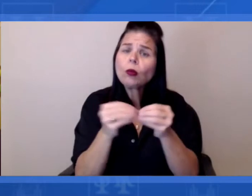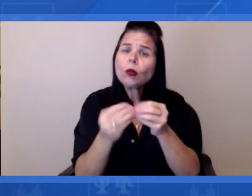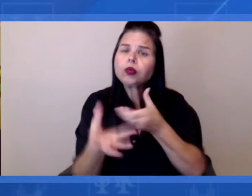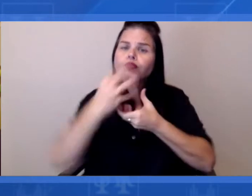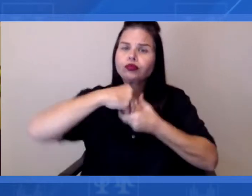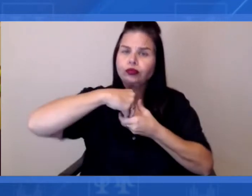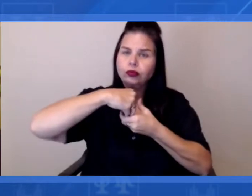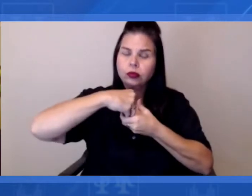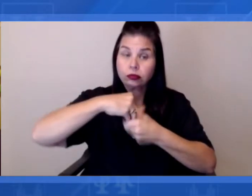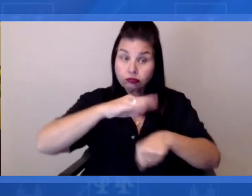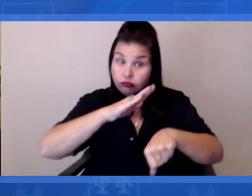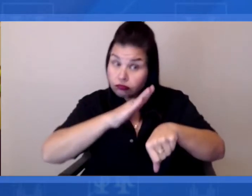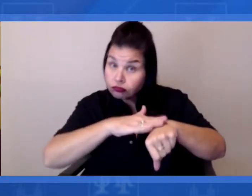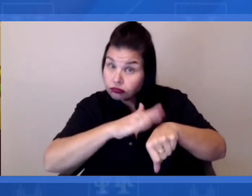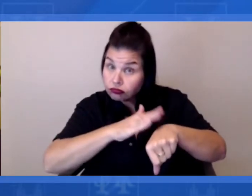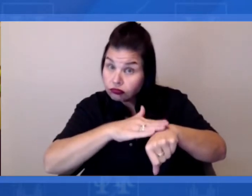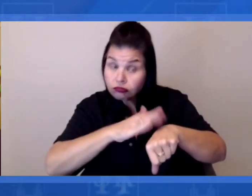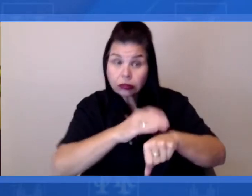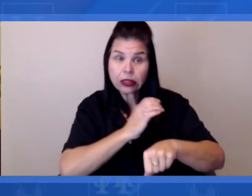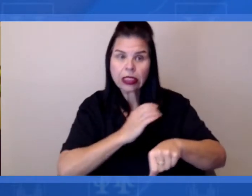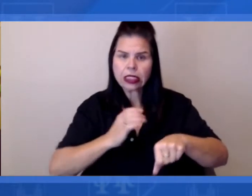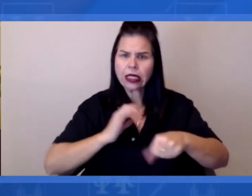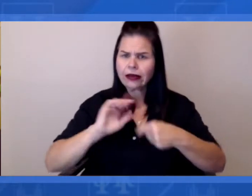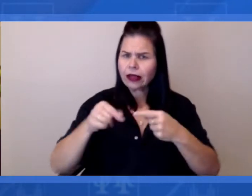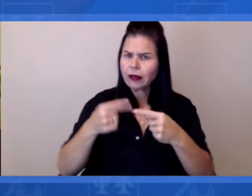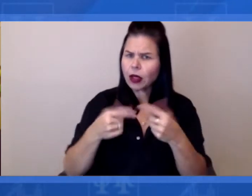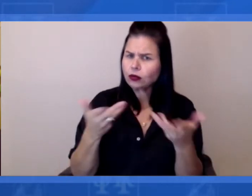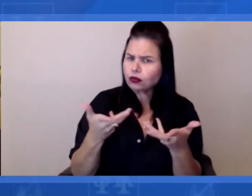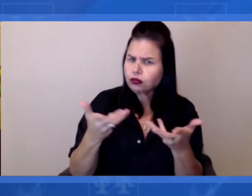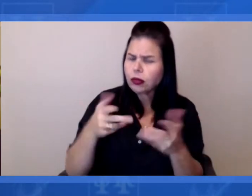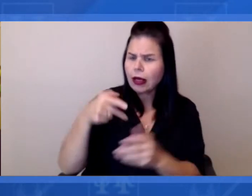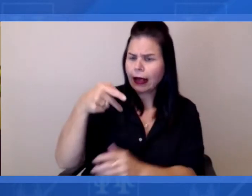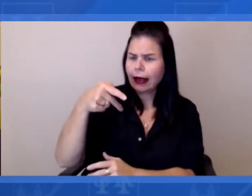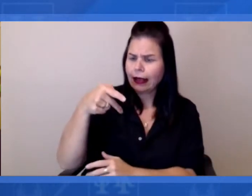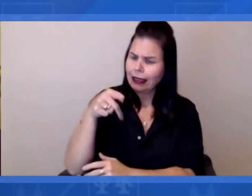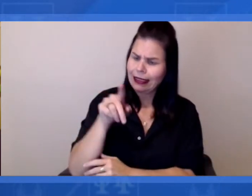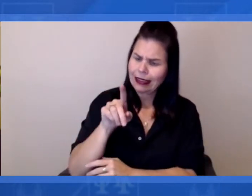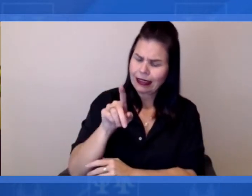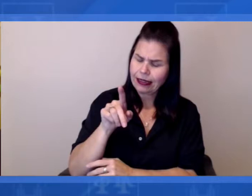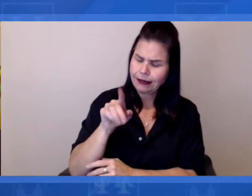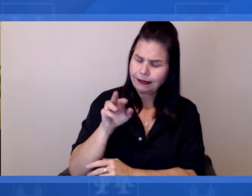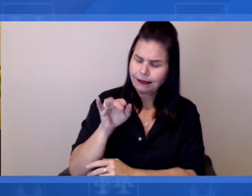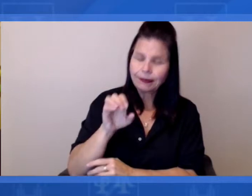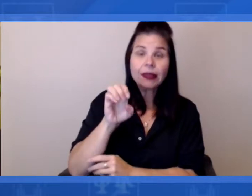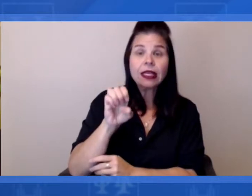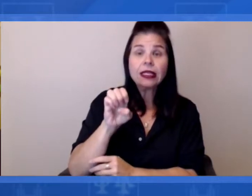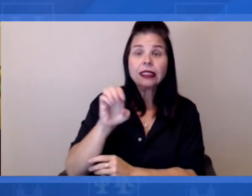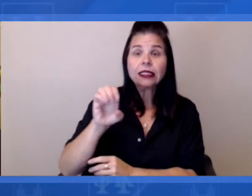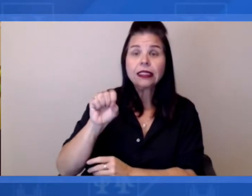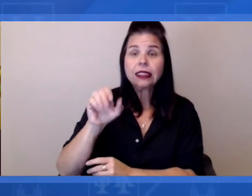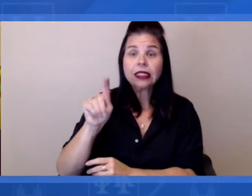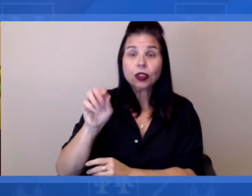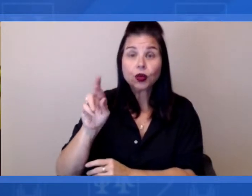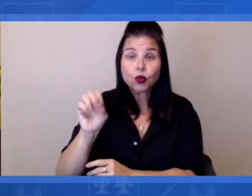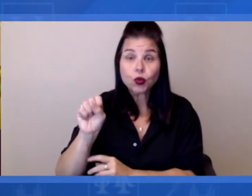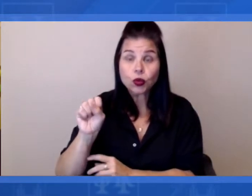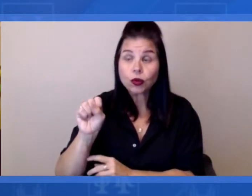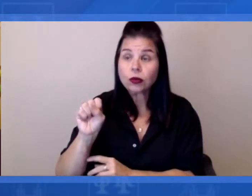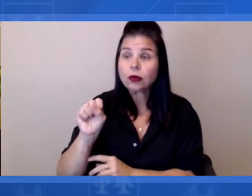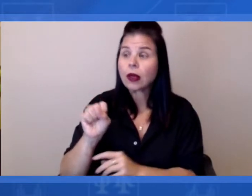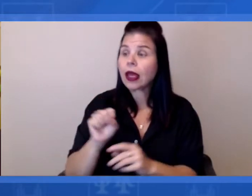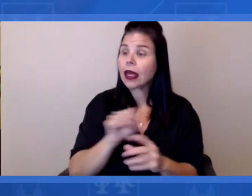advising the council on the perils of e-scooters, and the recommendations from the Dillon report